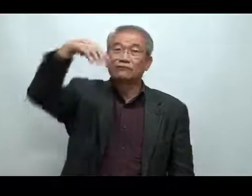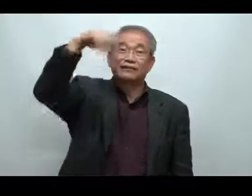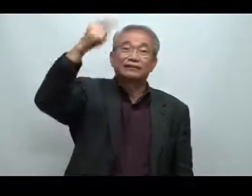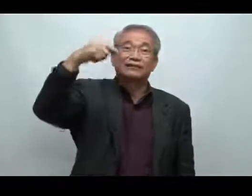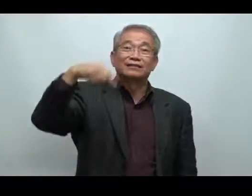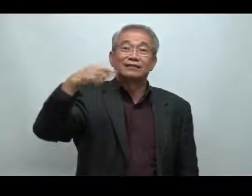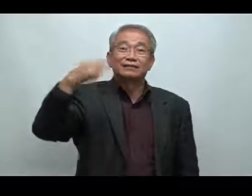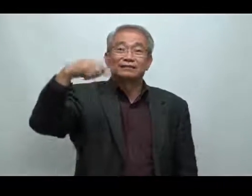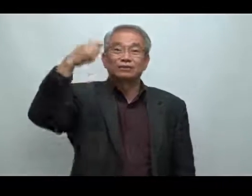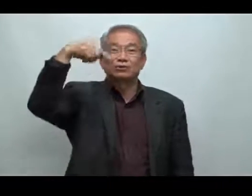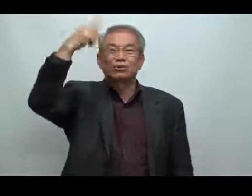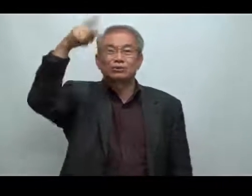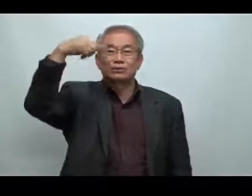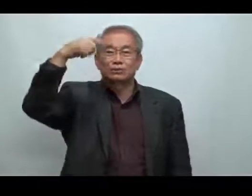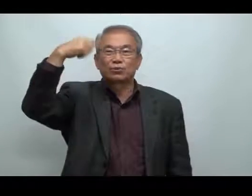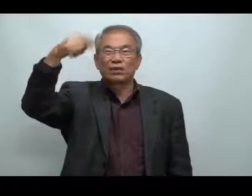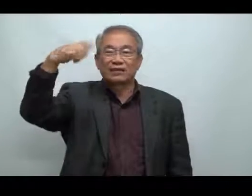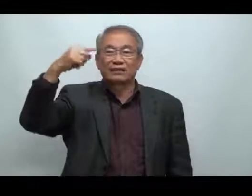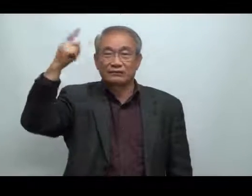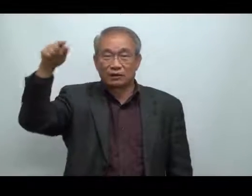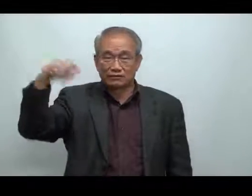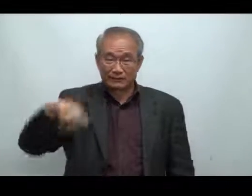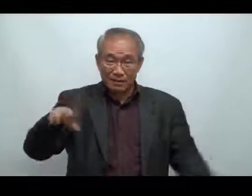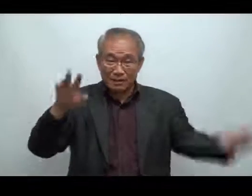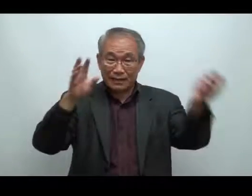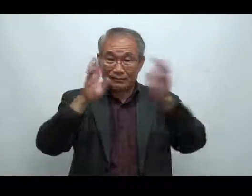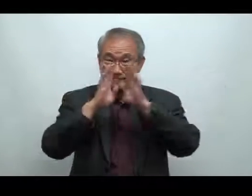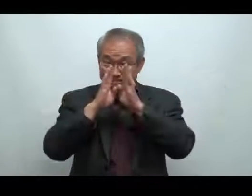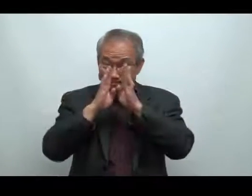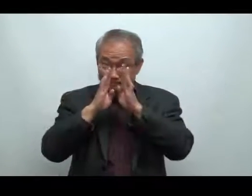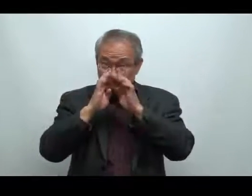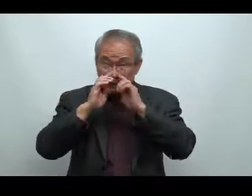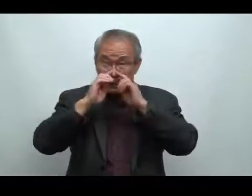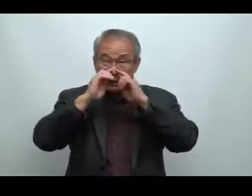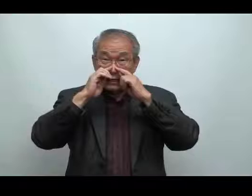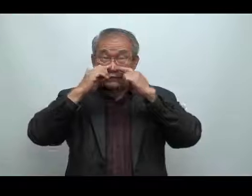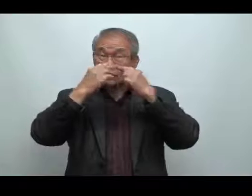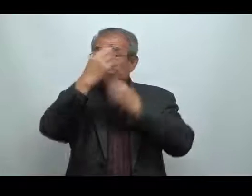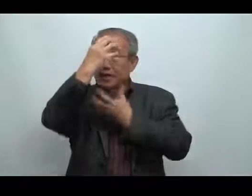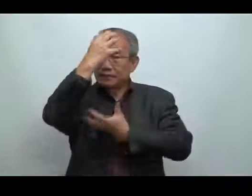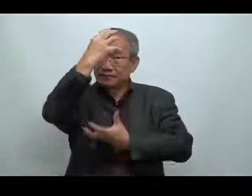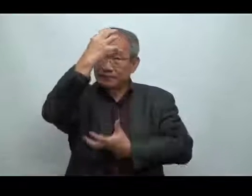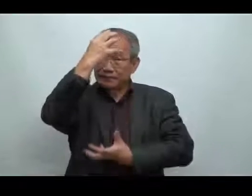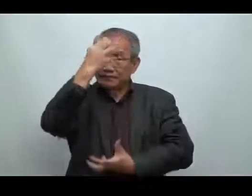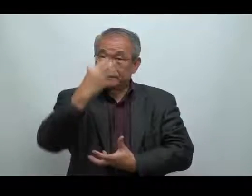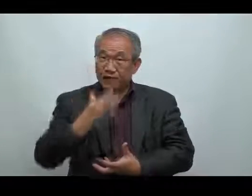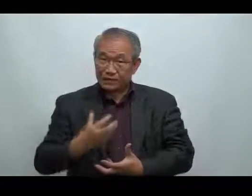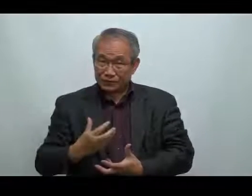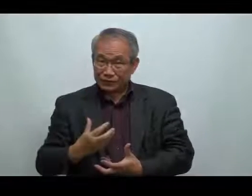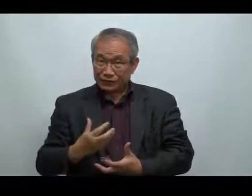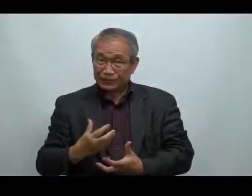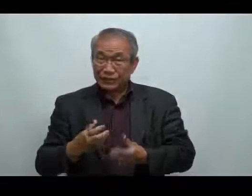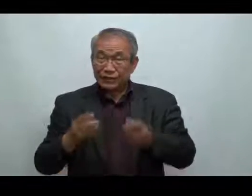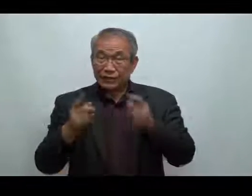dolphins, squealing of a dolphin. But anyway, these are the different registers. Now,